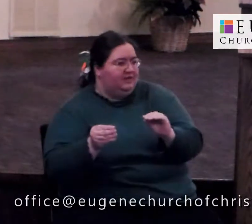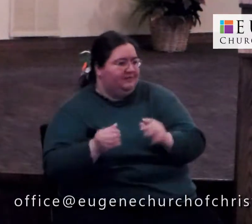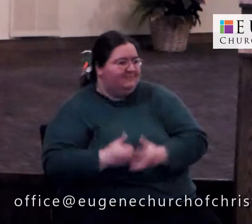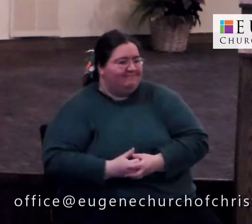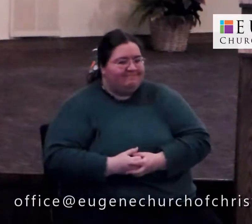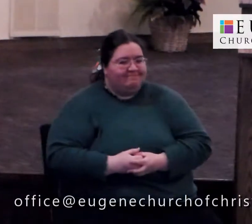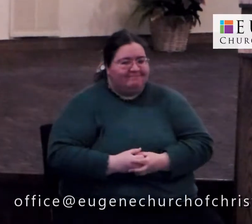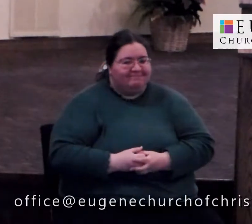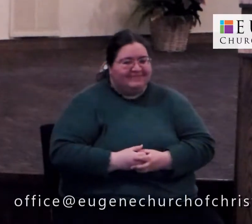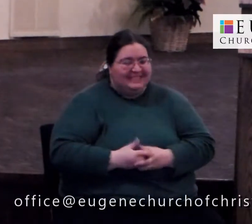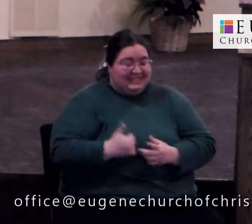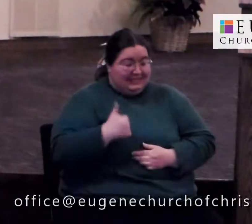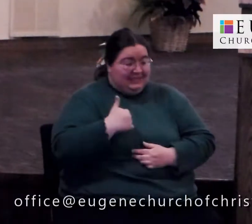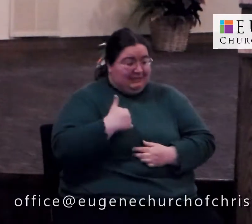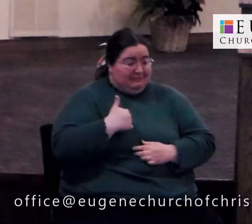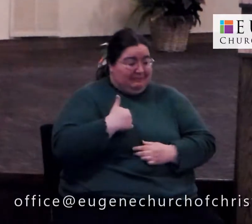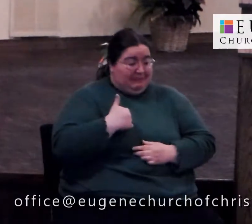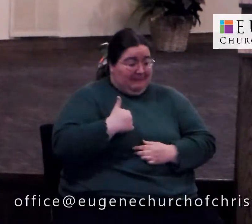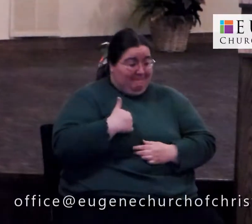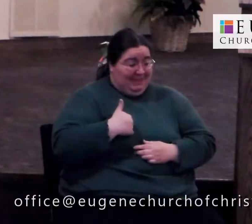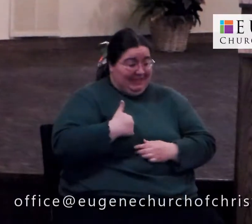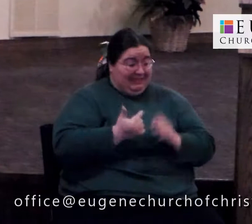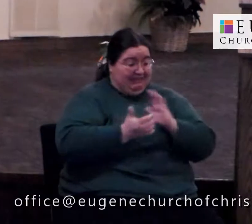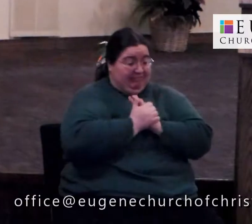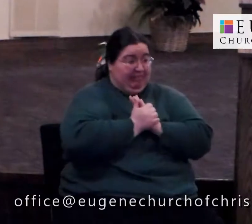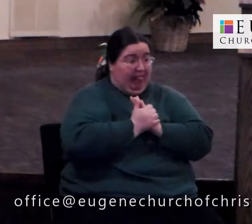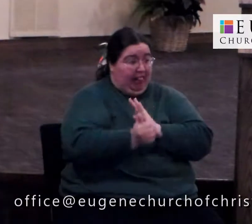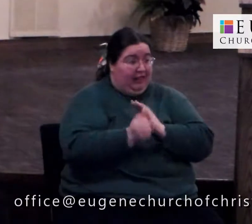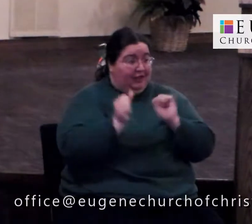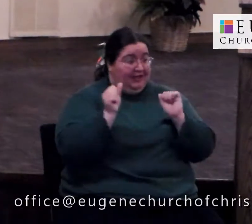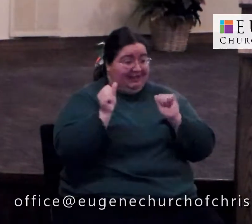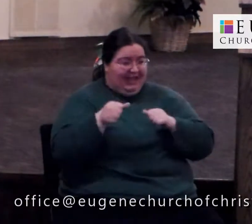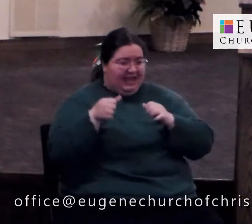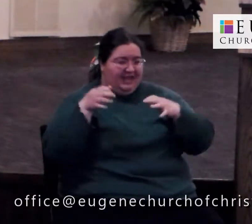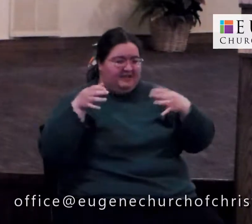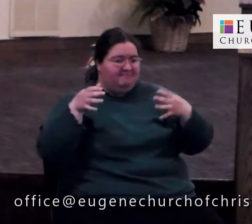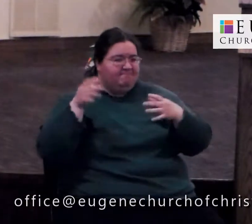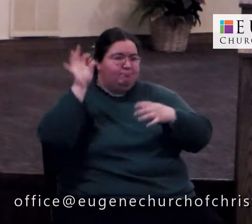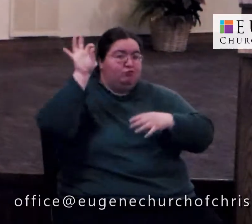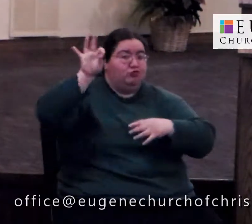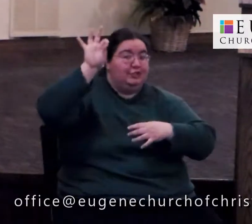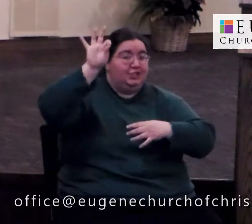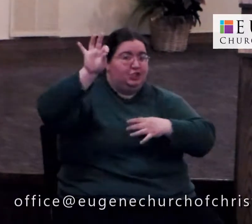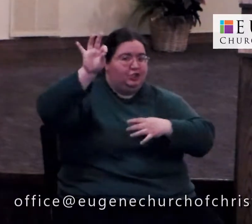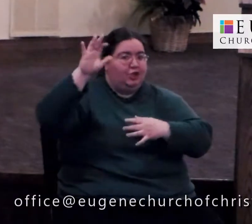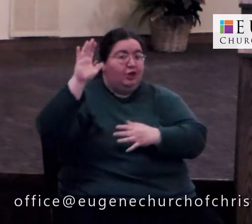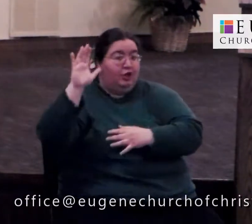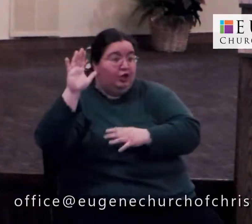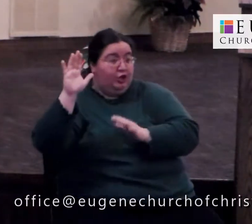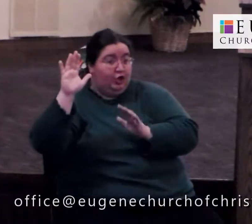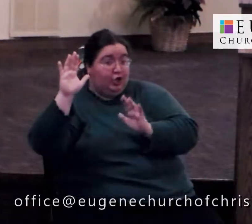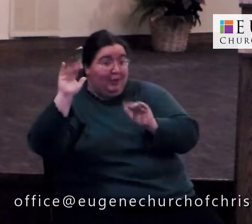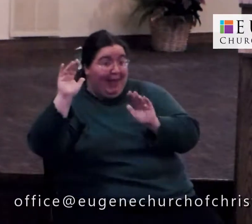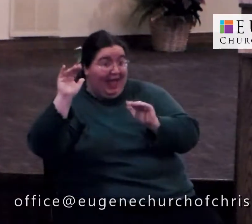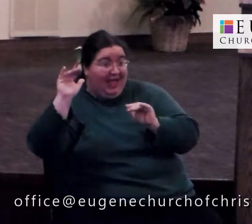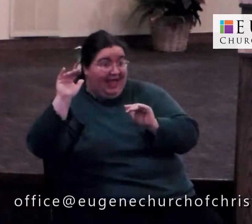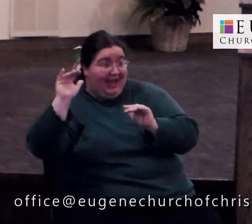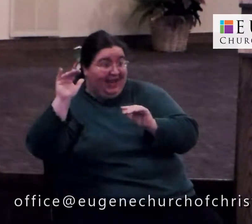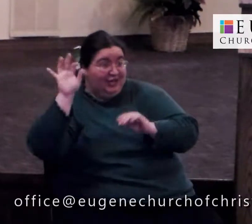farewell sermon and a birth of Christ sermon altogether. Maybe I am, but I kept coming back to it and thinking, how exactly is this going to work? And so I thought